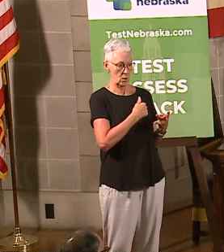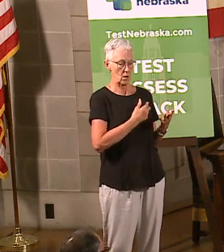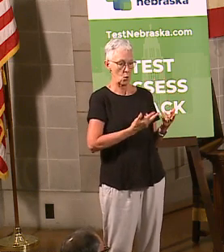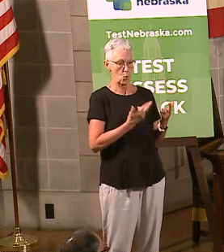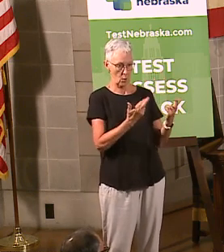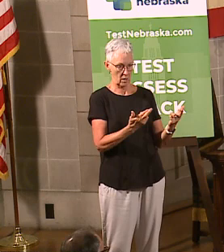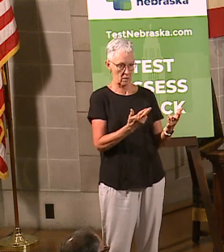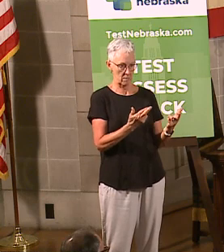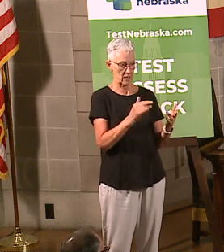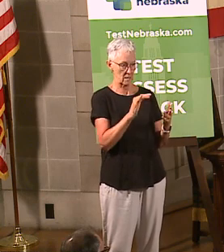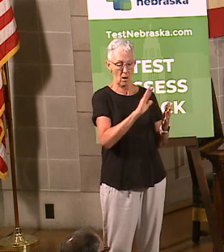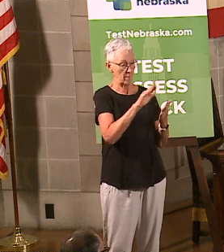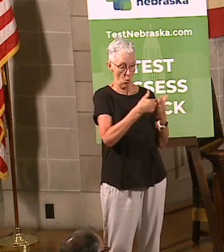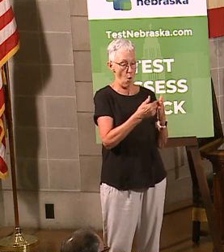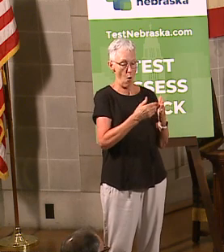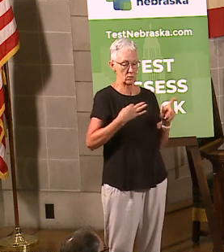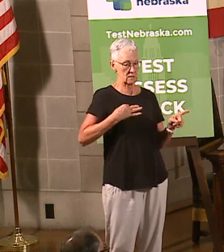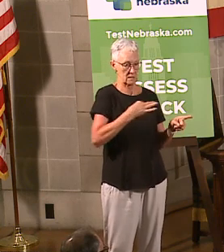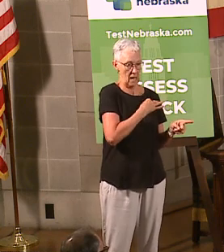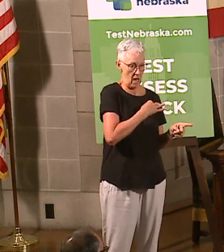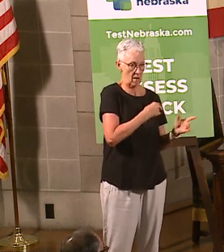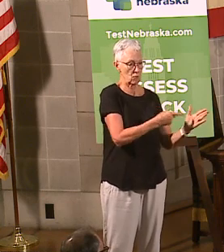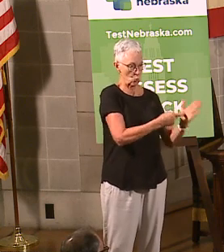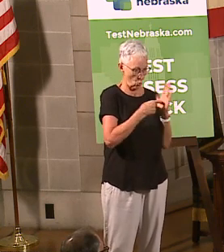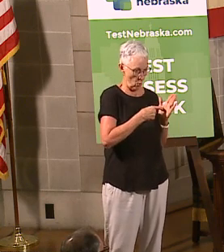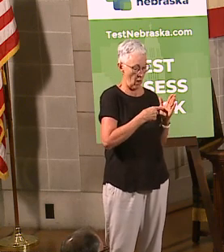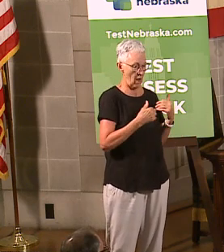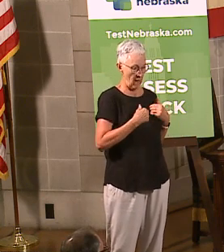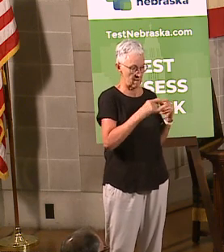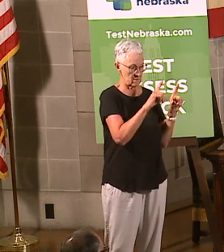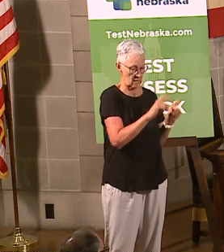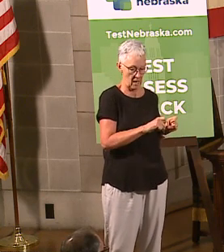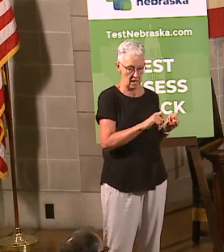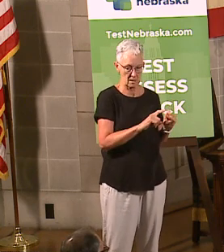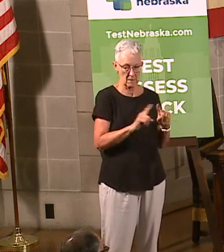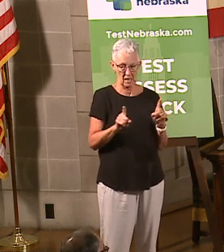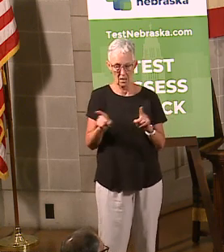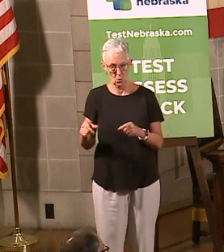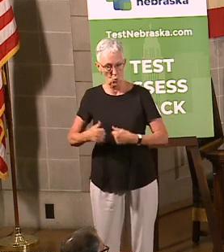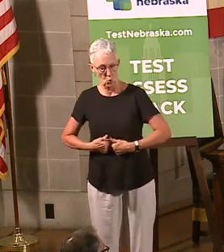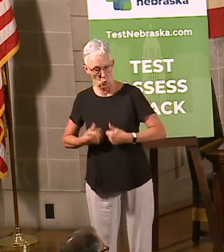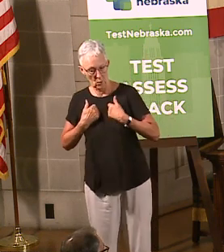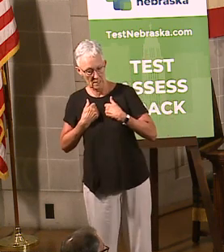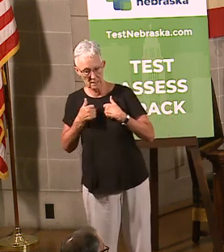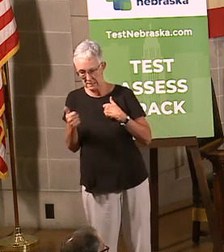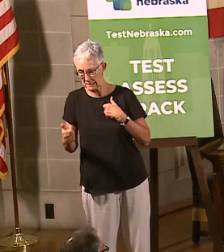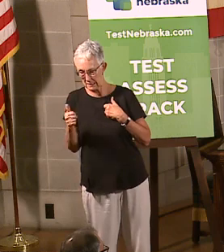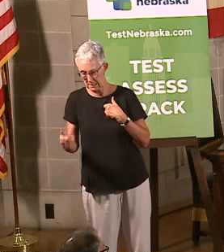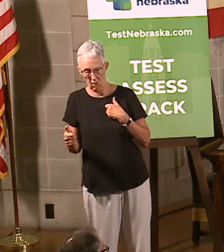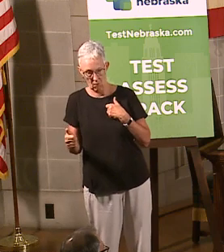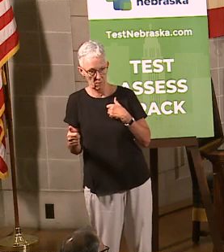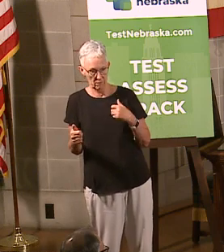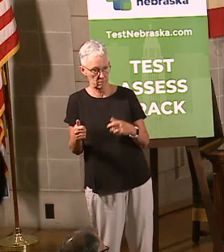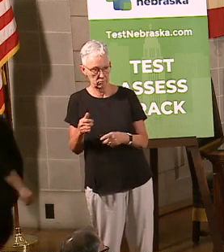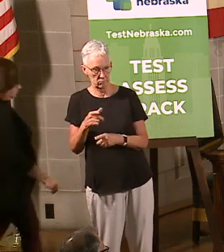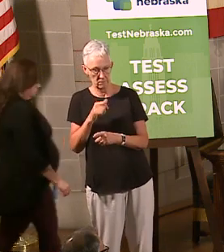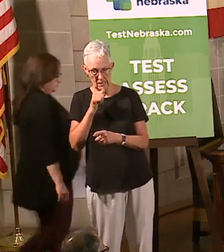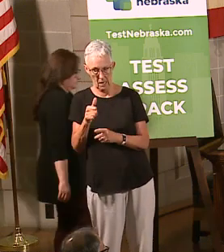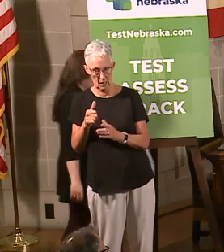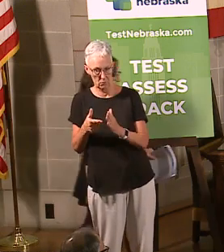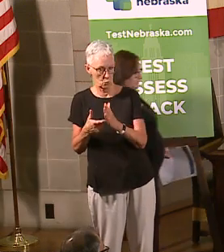and answer the first part of that question and just give a little bit more detail about when someone can expect to be able to visit a loved one in a long-term care